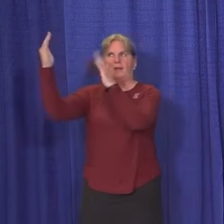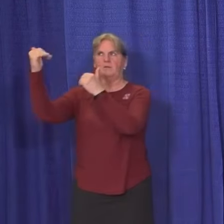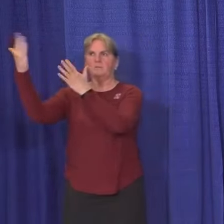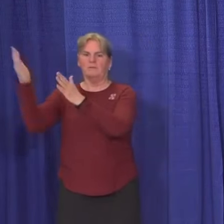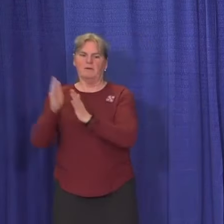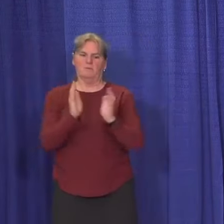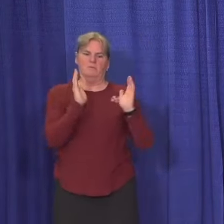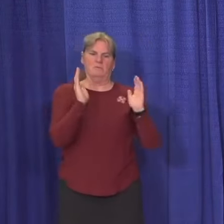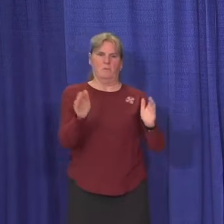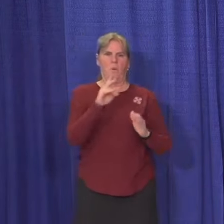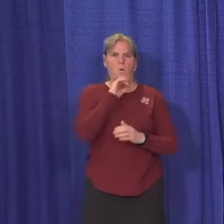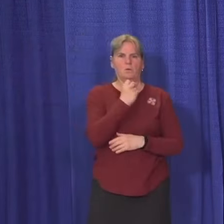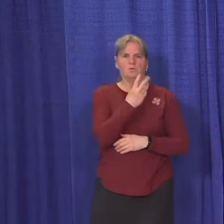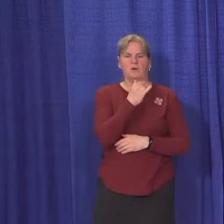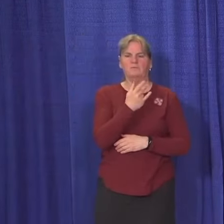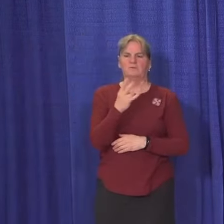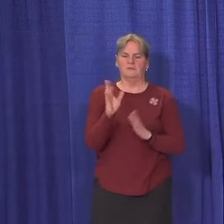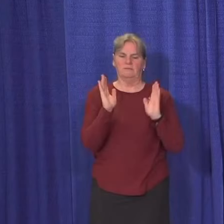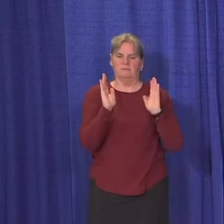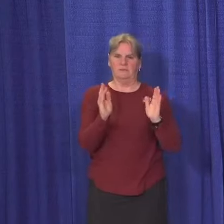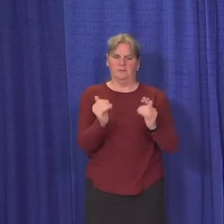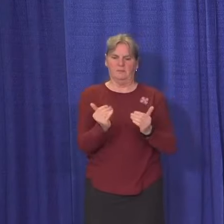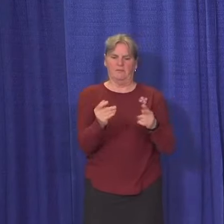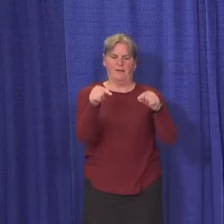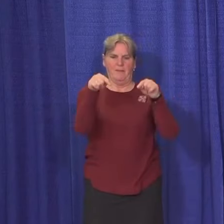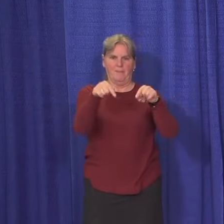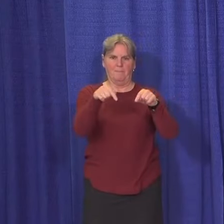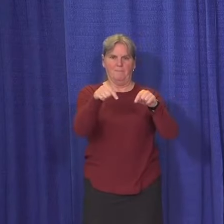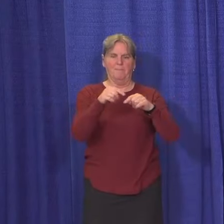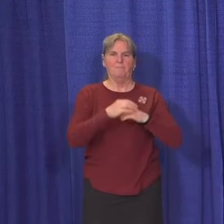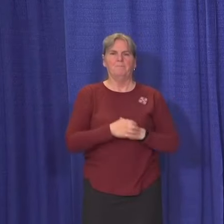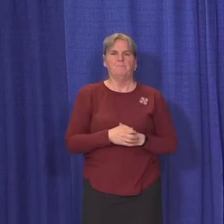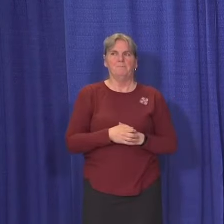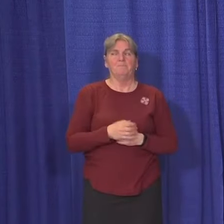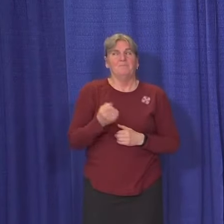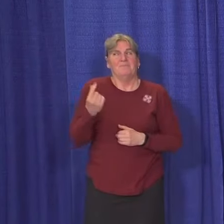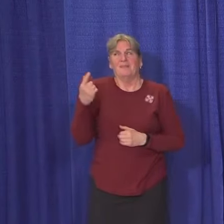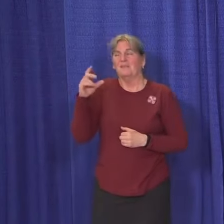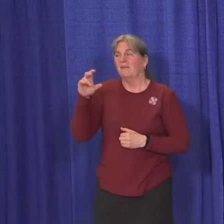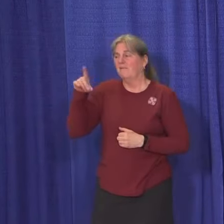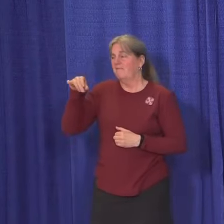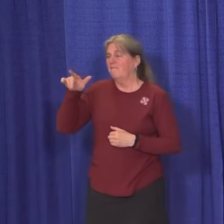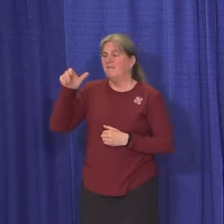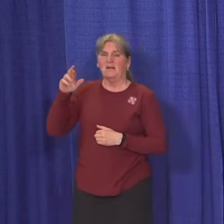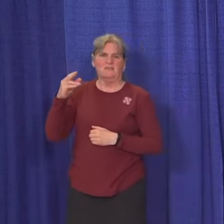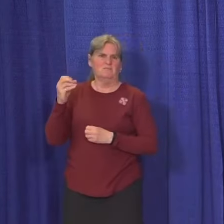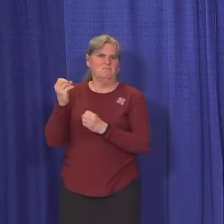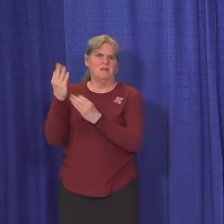amount compared to the now the numbers of doses that are in the millions for Pfizer. So it's just